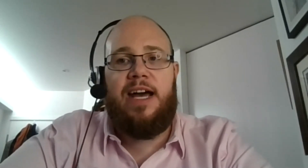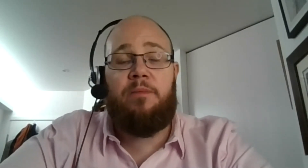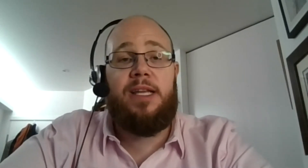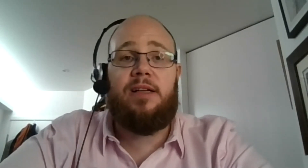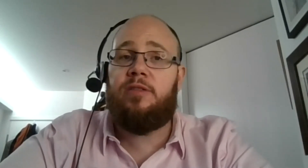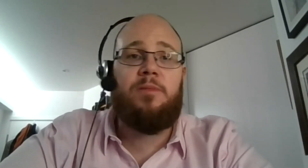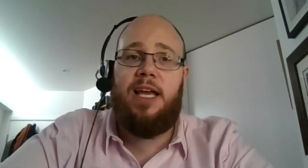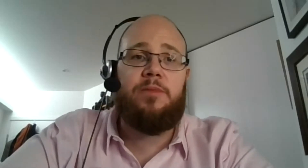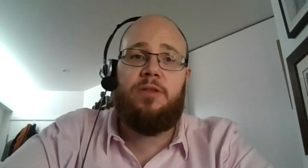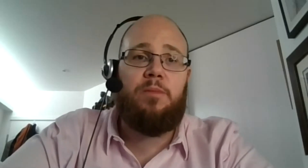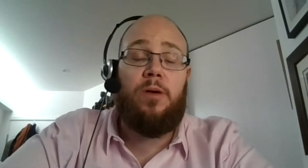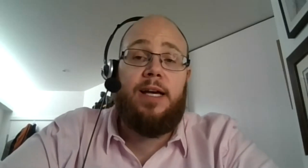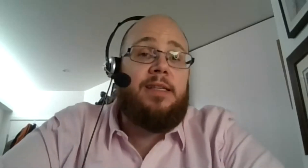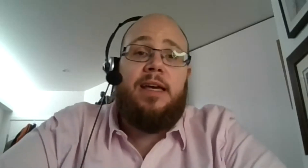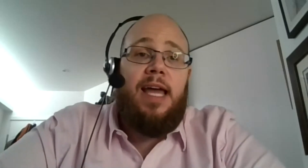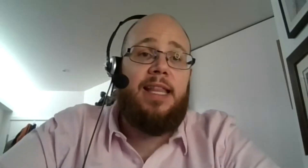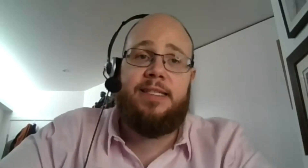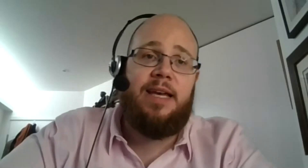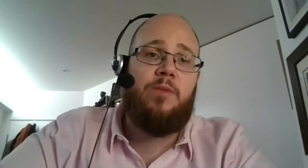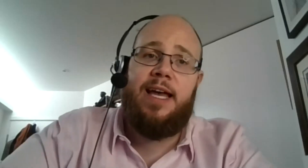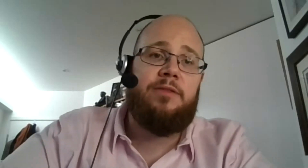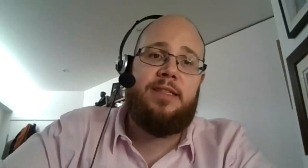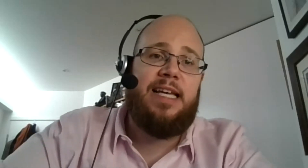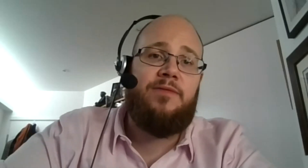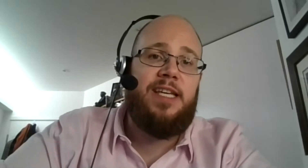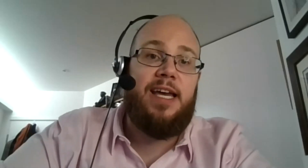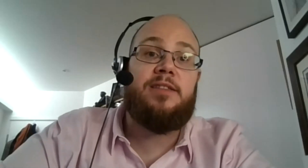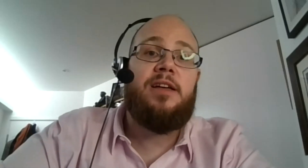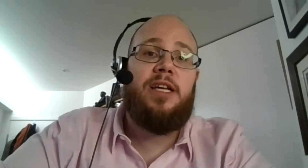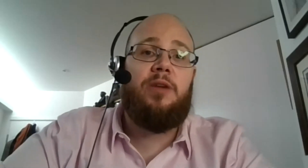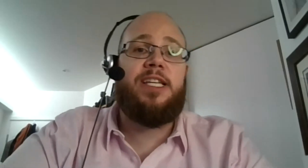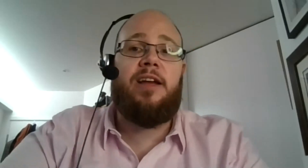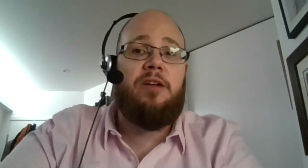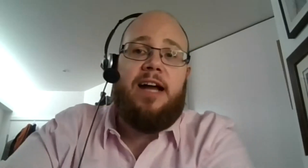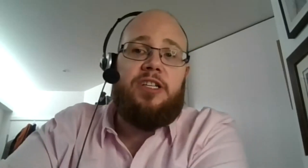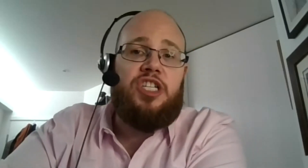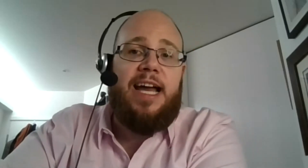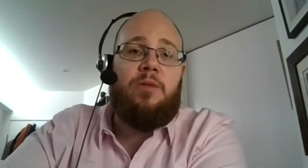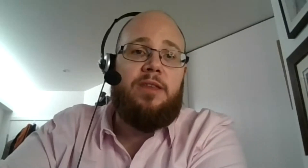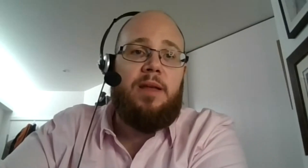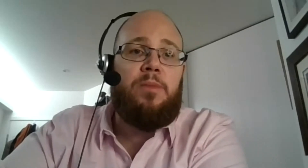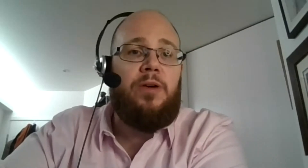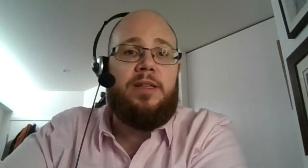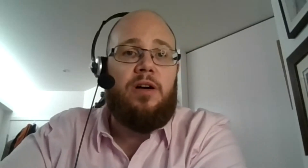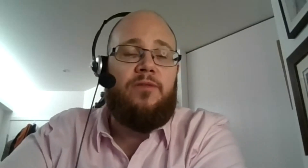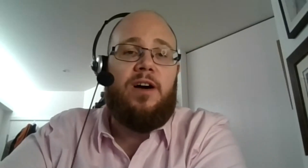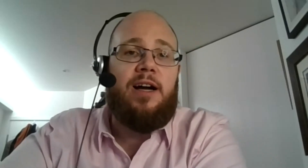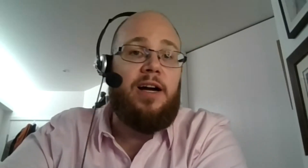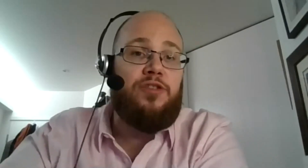but it's ultimately up to employers in the same way health and safety is. You know, we don't go around and check whether an employer's got a fire